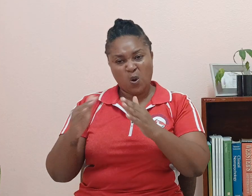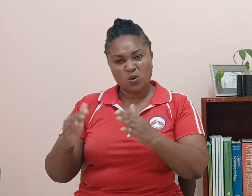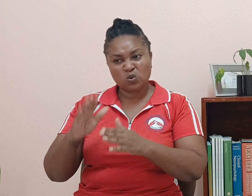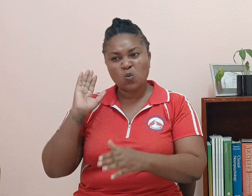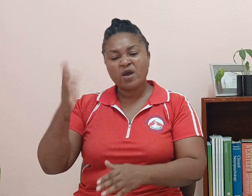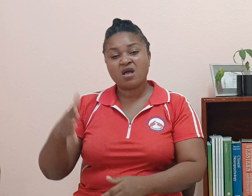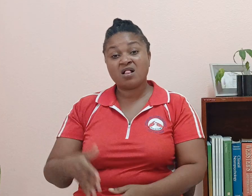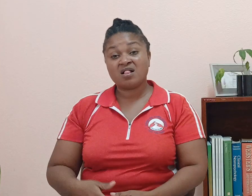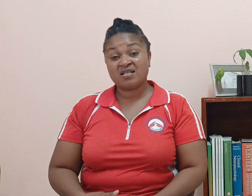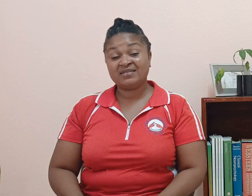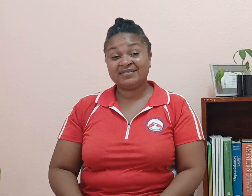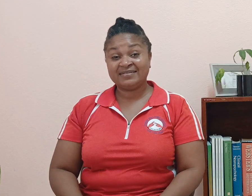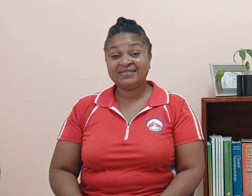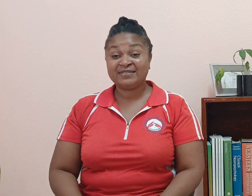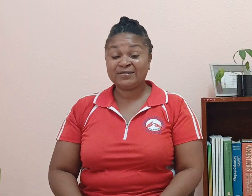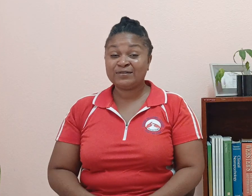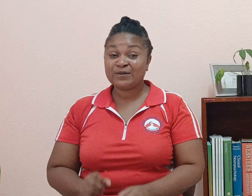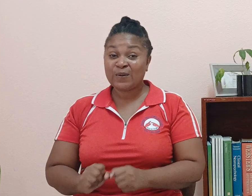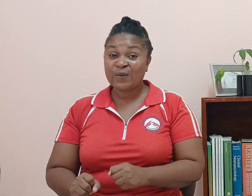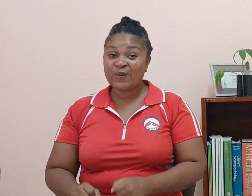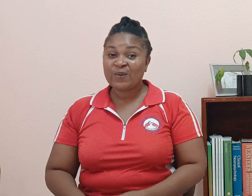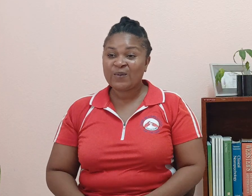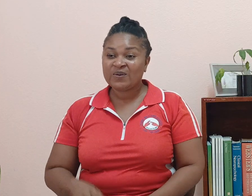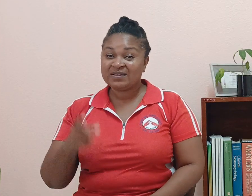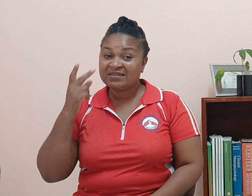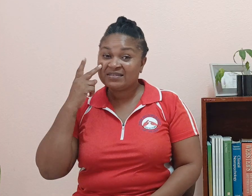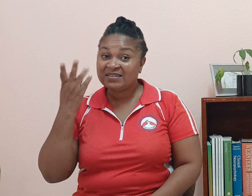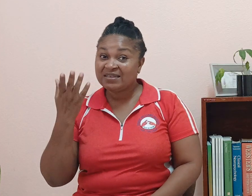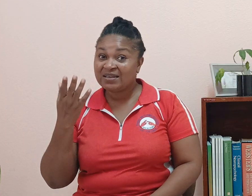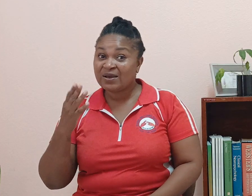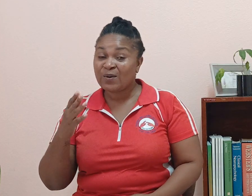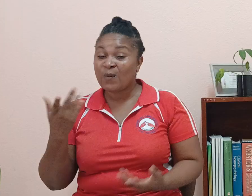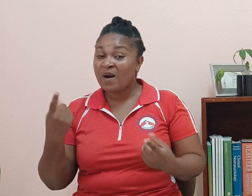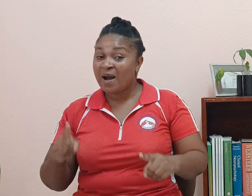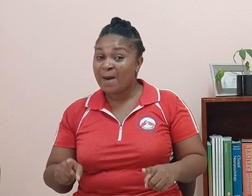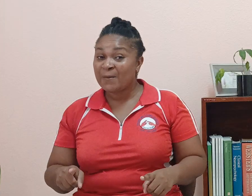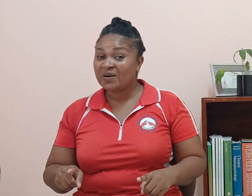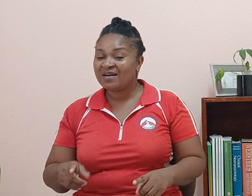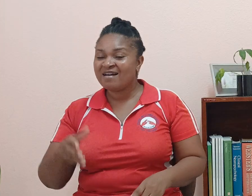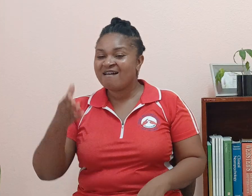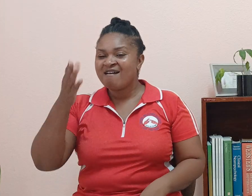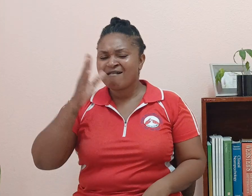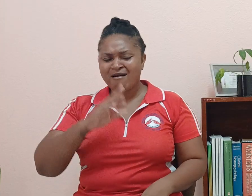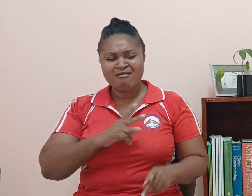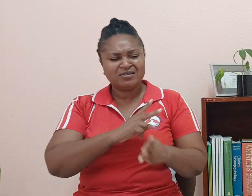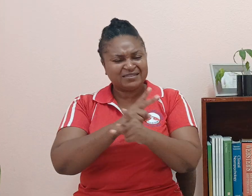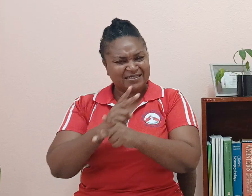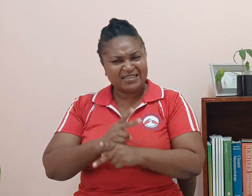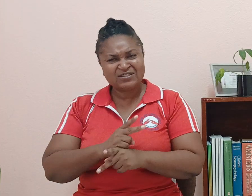So you see how it turned out. God looks after his own.